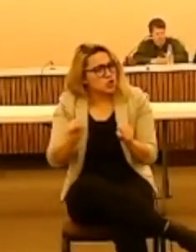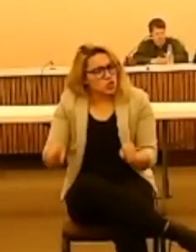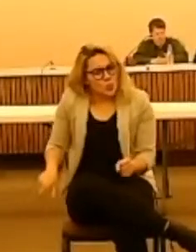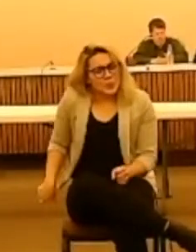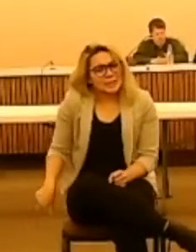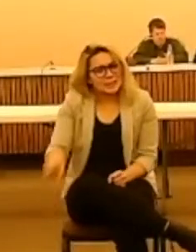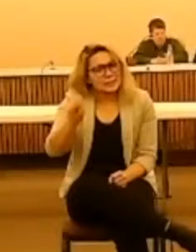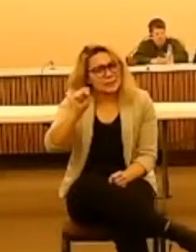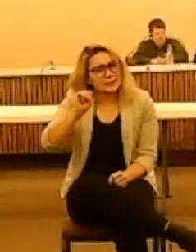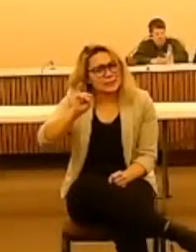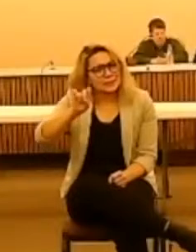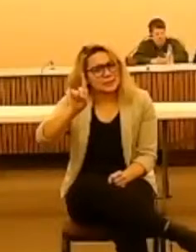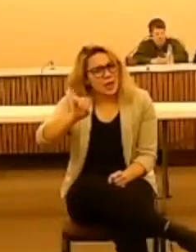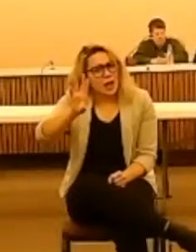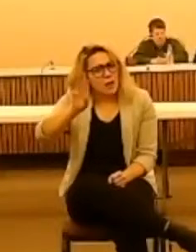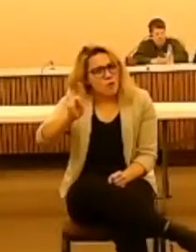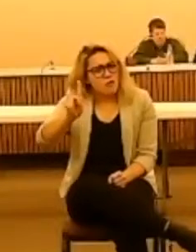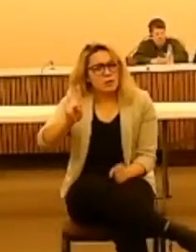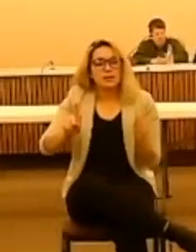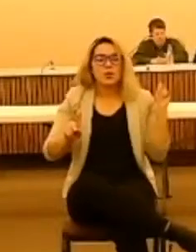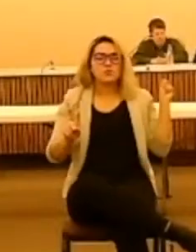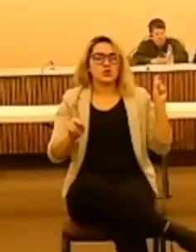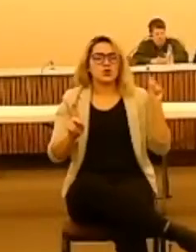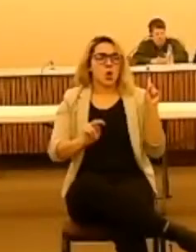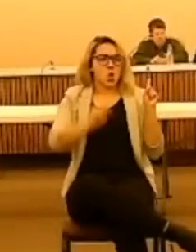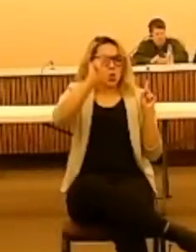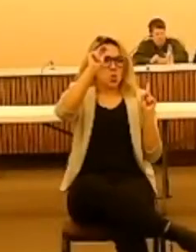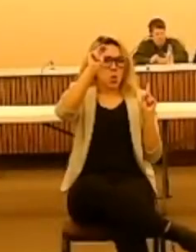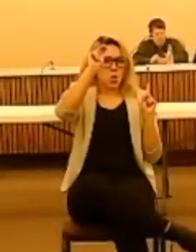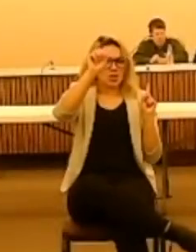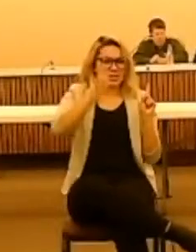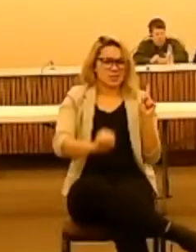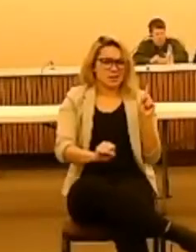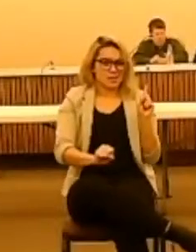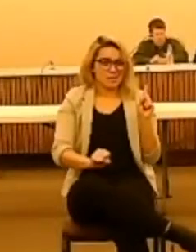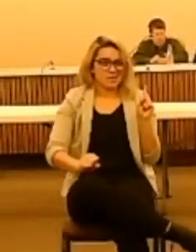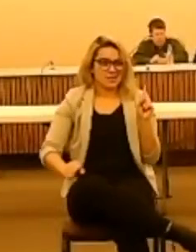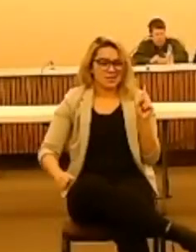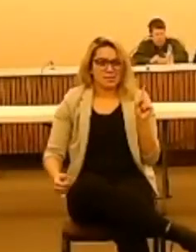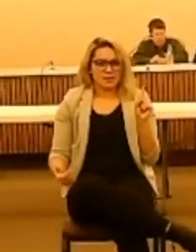of the road? It's south.